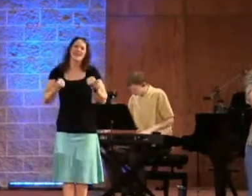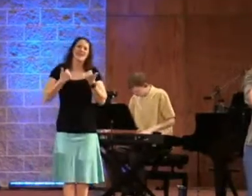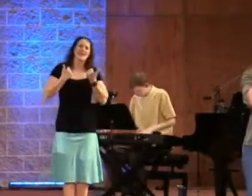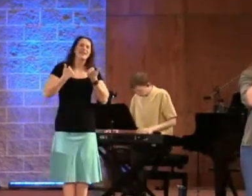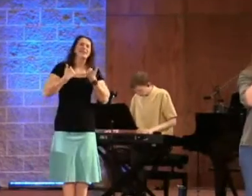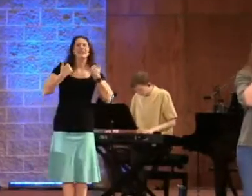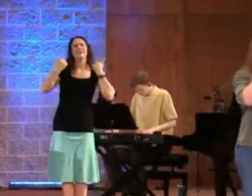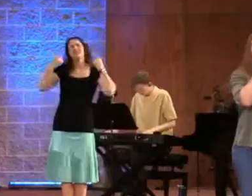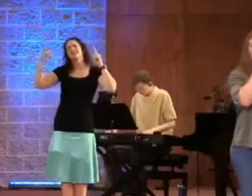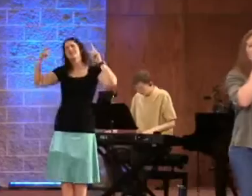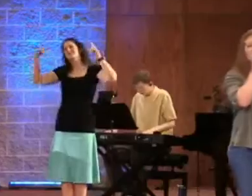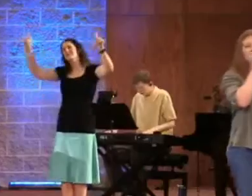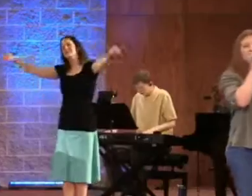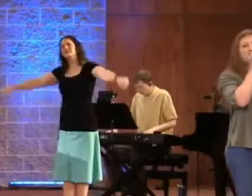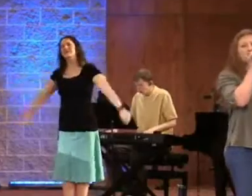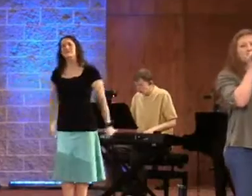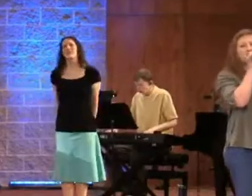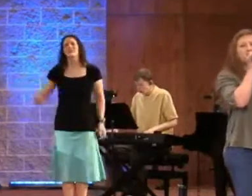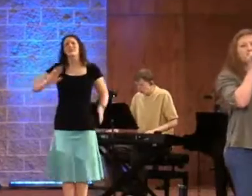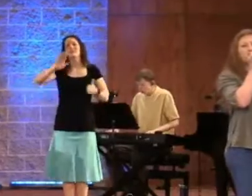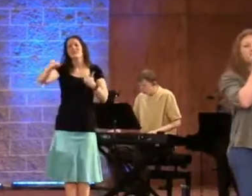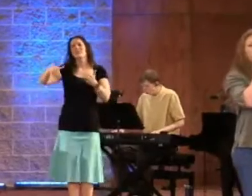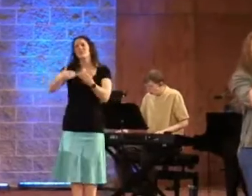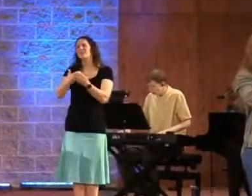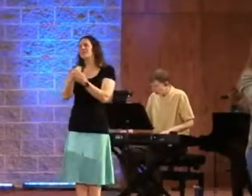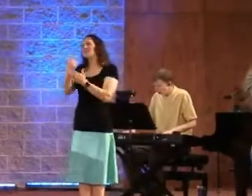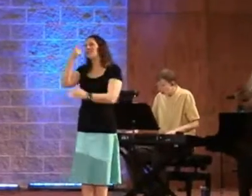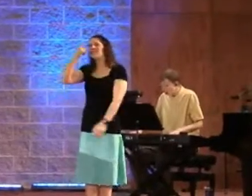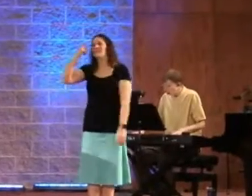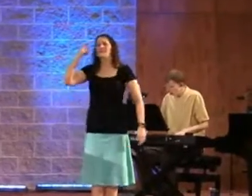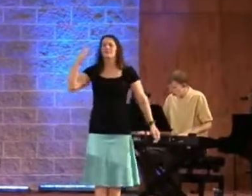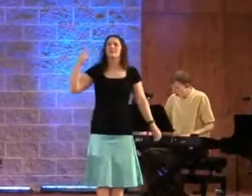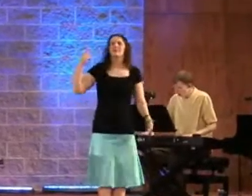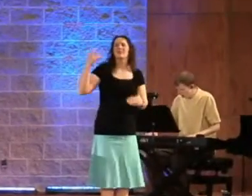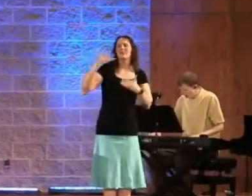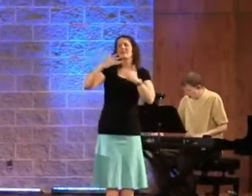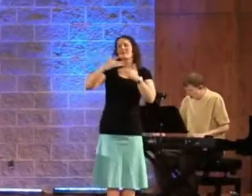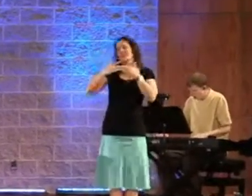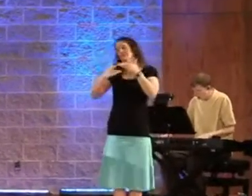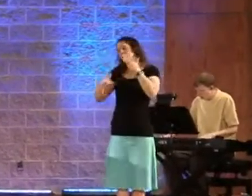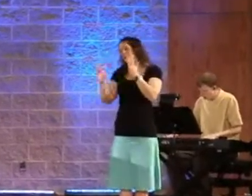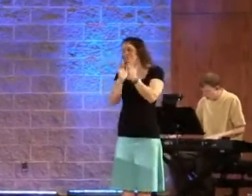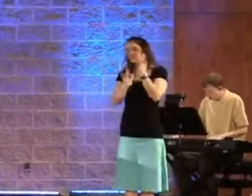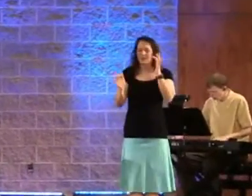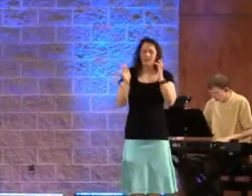alive, and it's all because the blood of Jesus